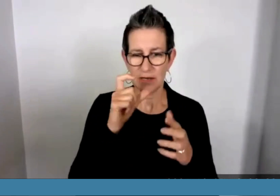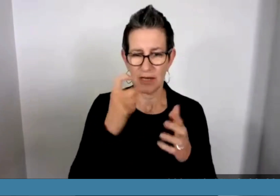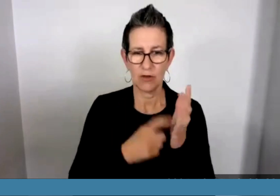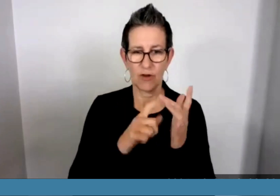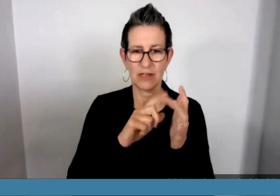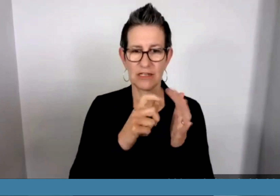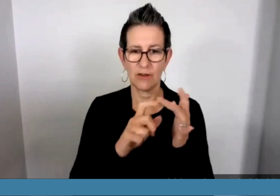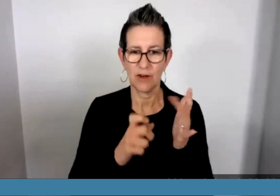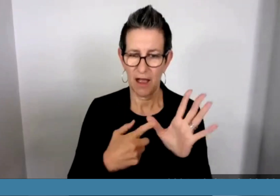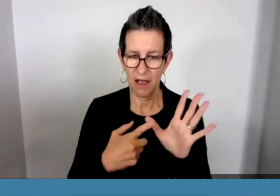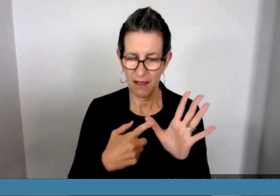guidelines.